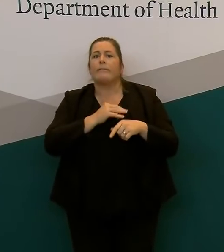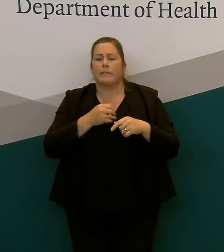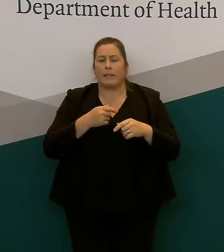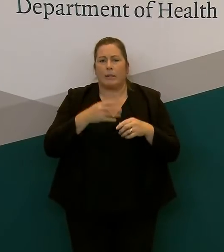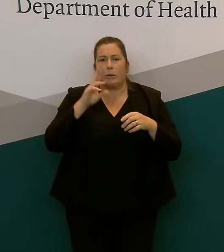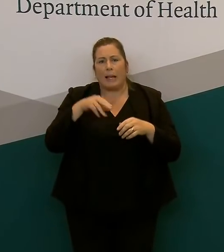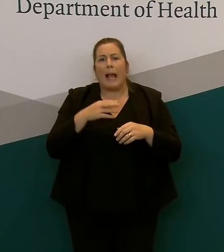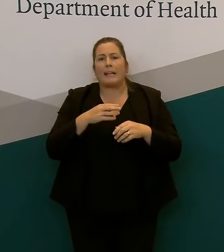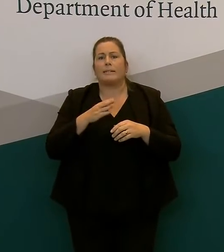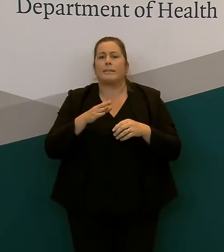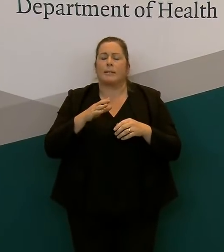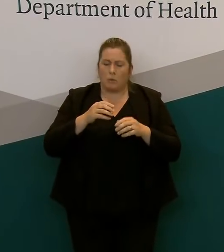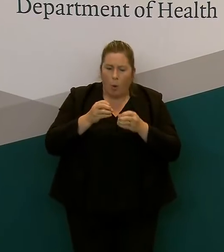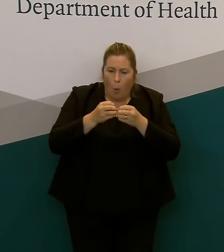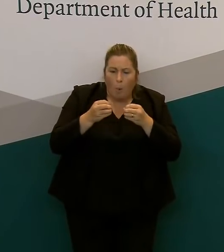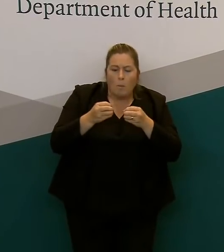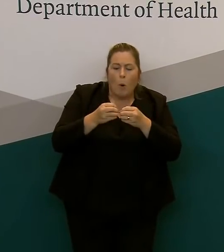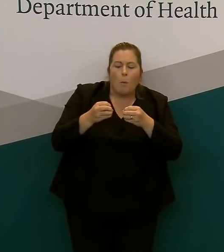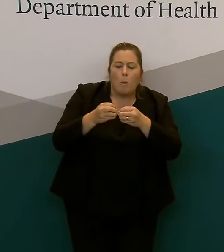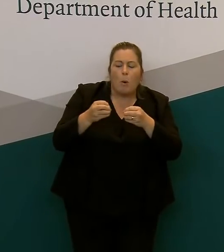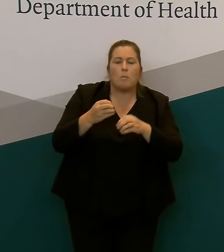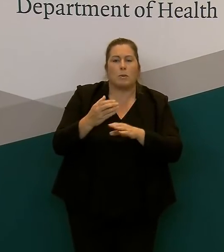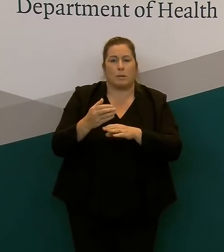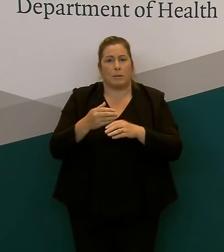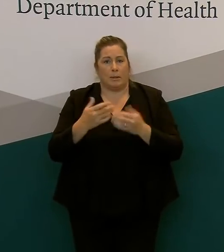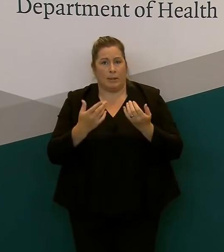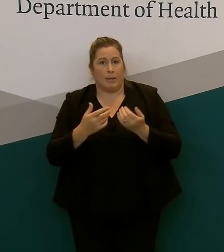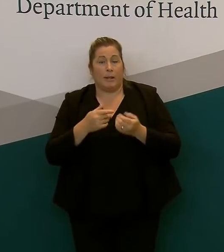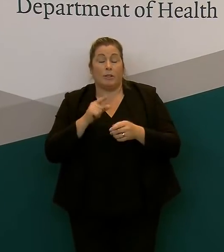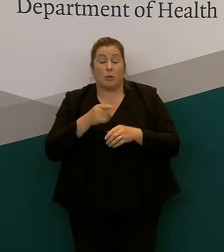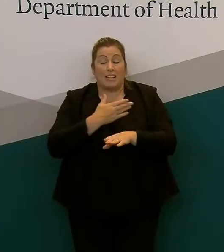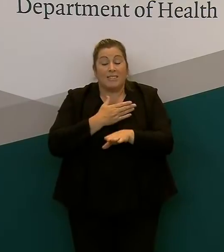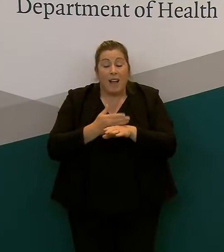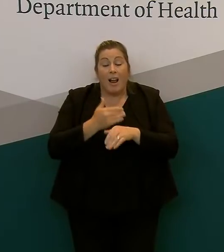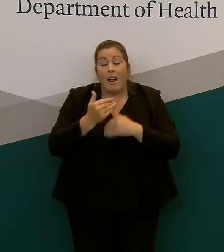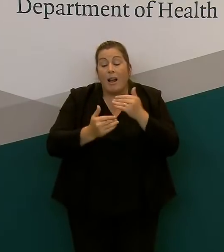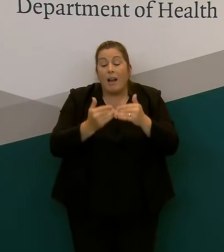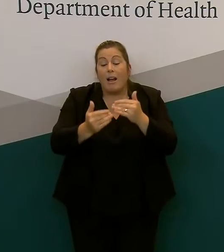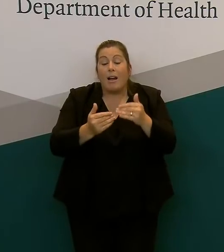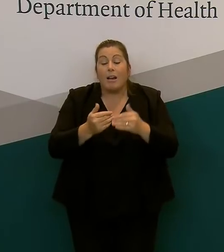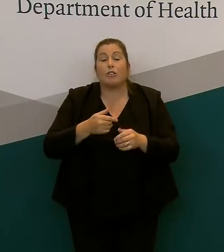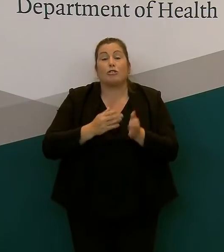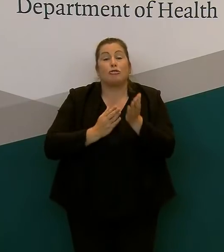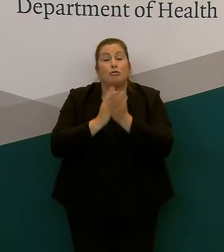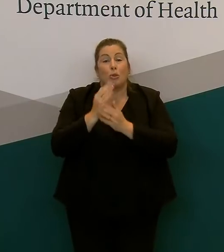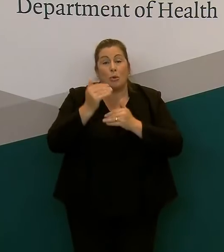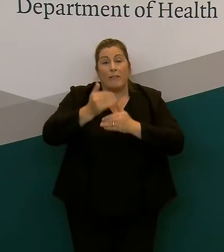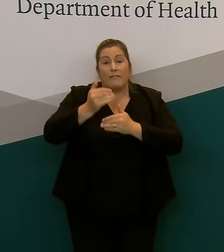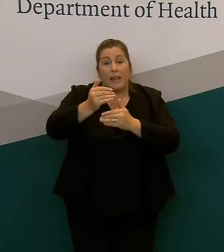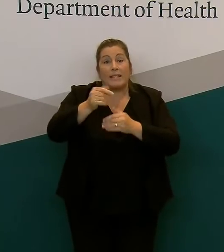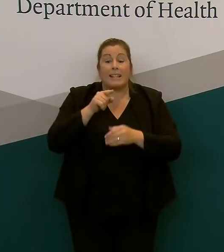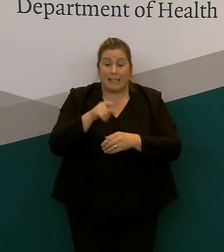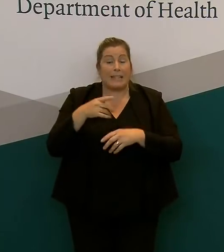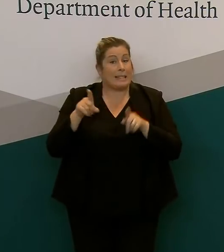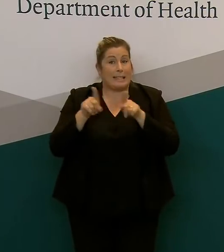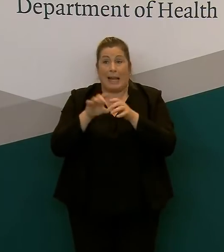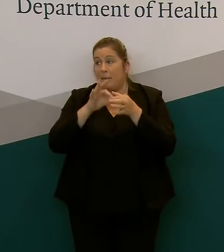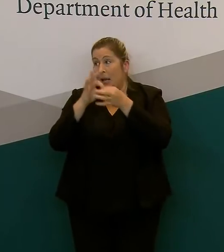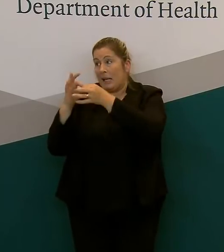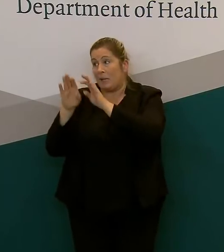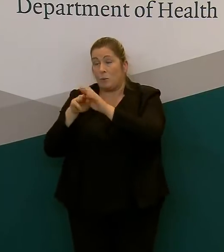of the kind that we used to have before this virus came. And that will apply in time to international travel in the same way as it is applied to social